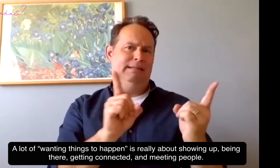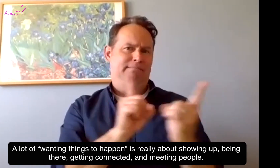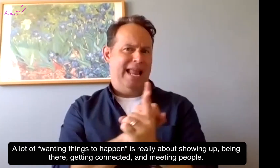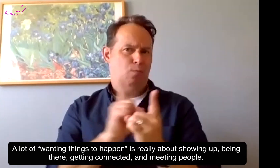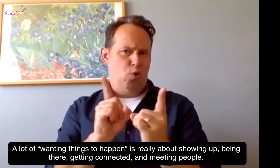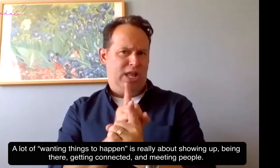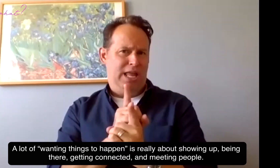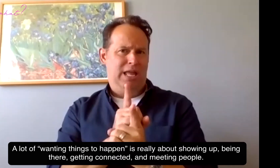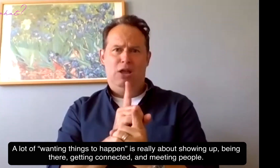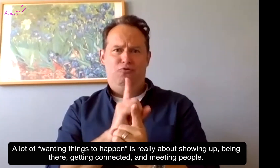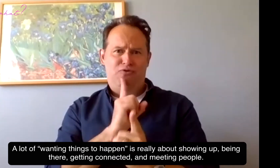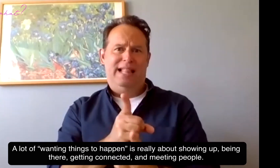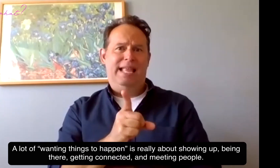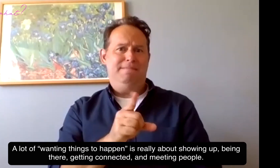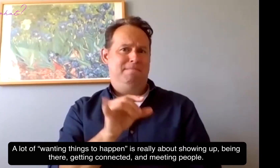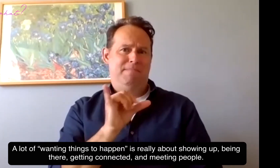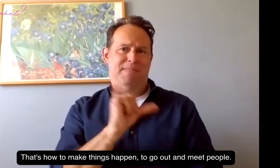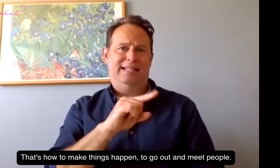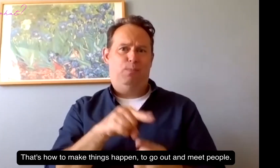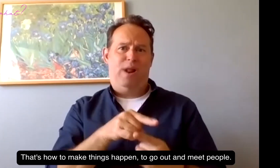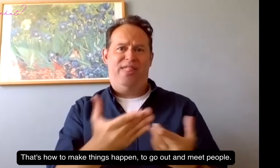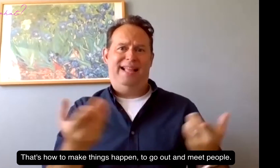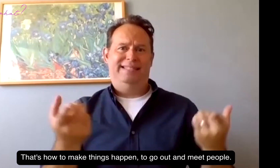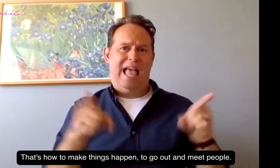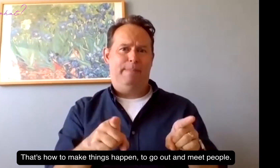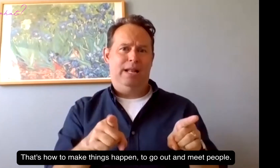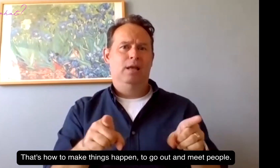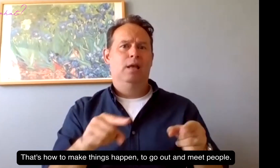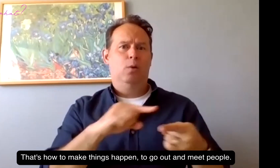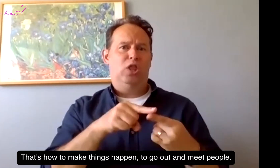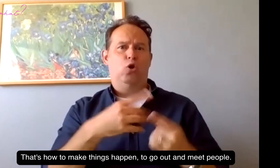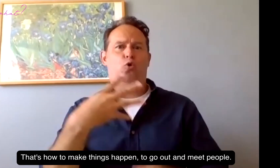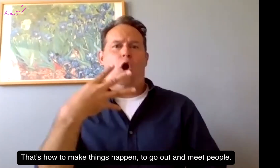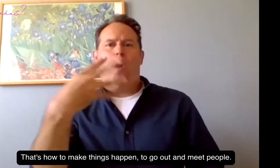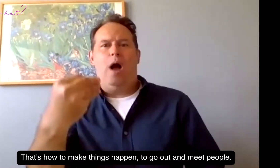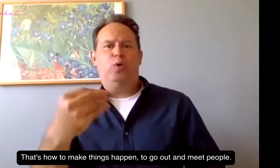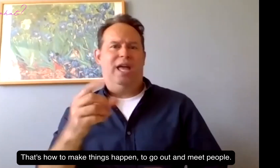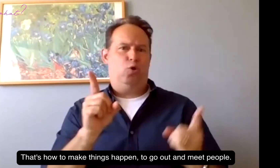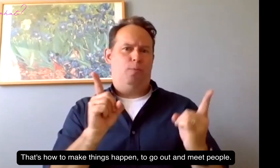meeting people. That's how to make things happen. To go out and meet people.